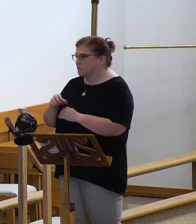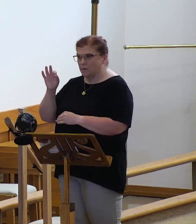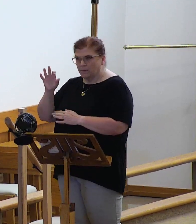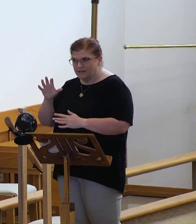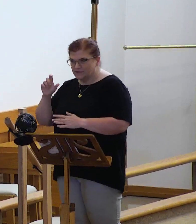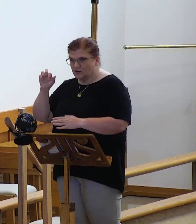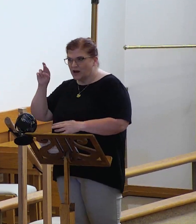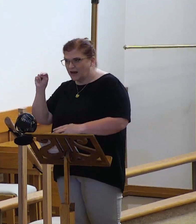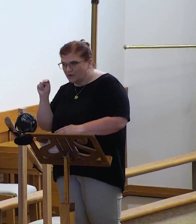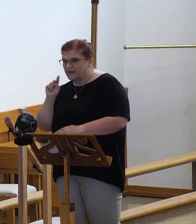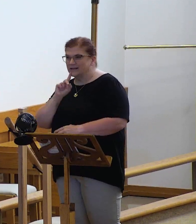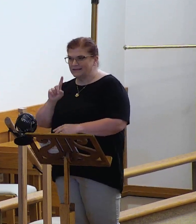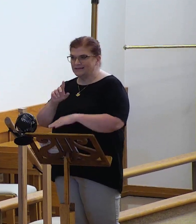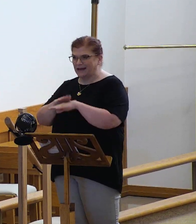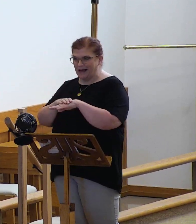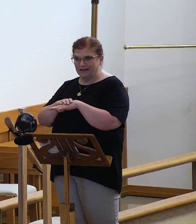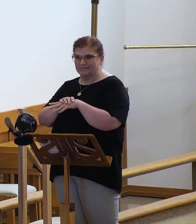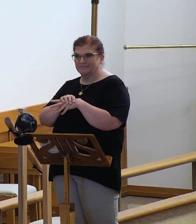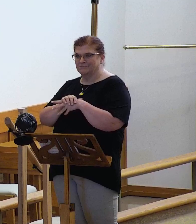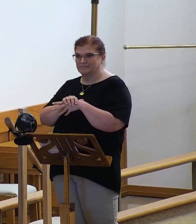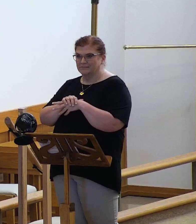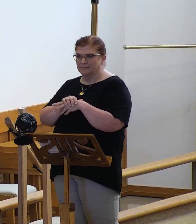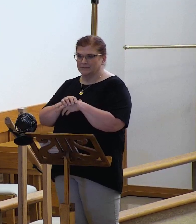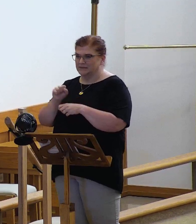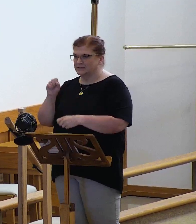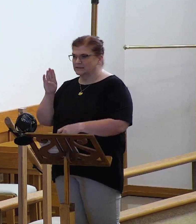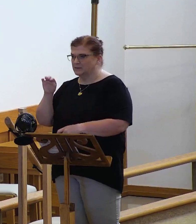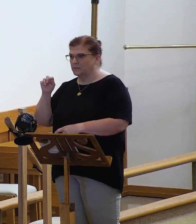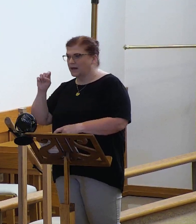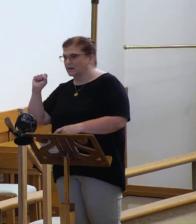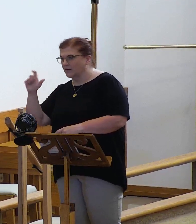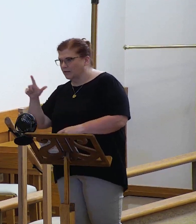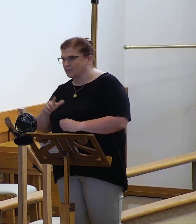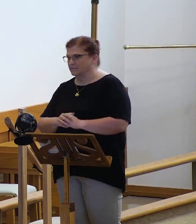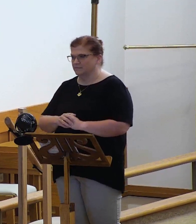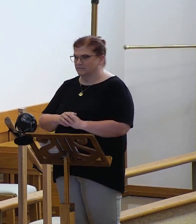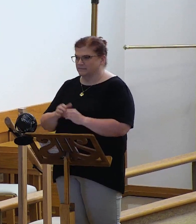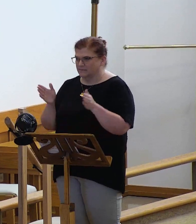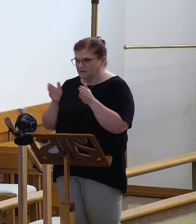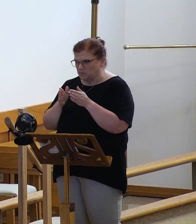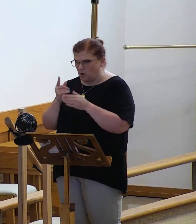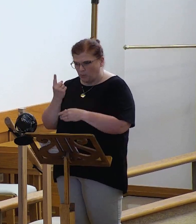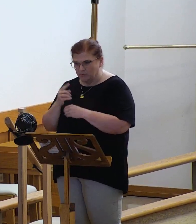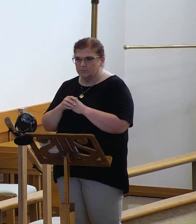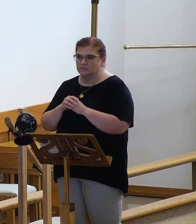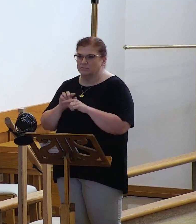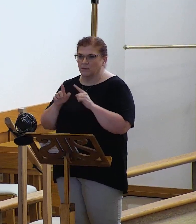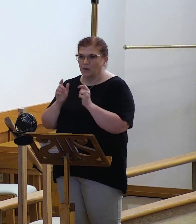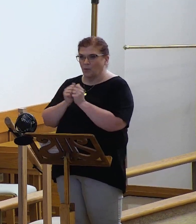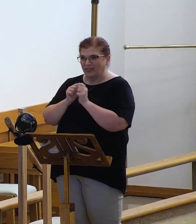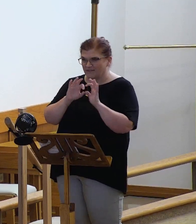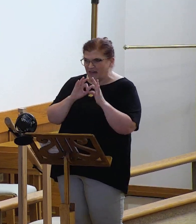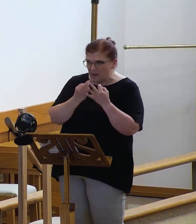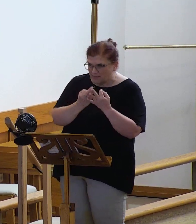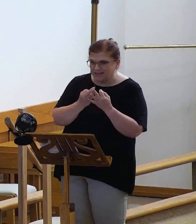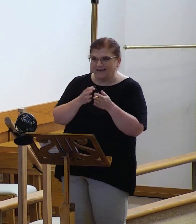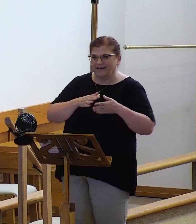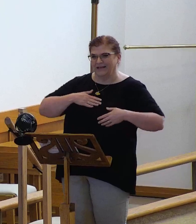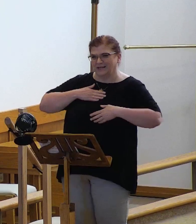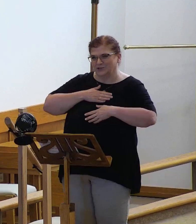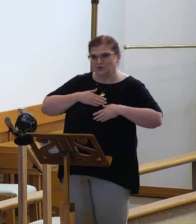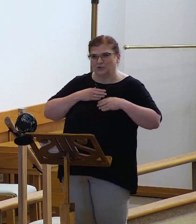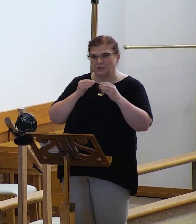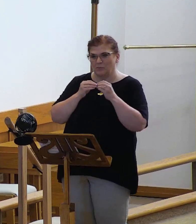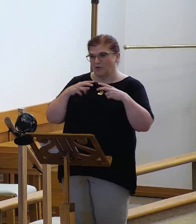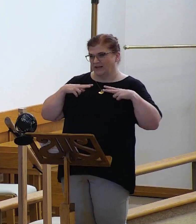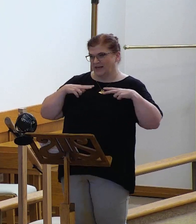Pastor Aaron is on sabbatical. It's a small sabbatical, mind you, but with the family, enjoying some more vacation